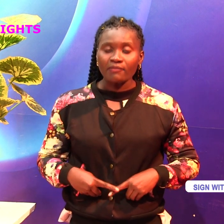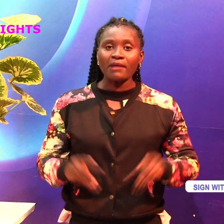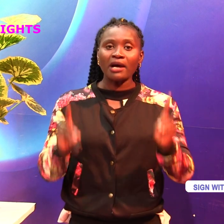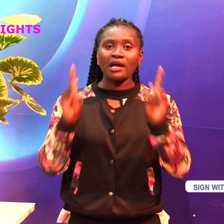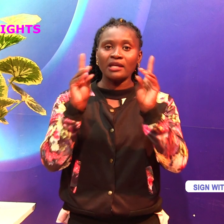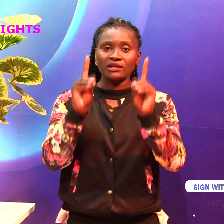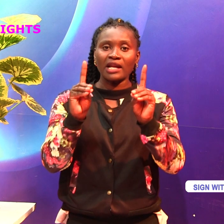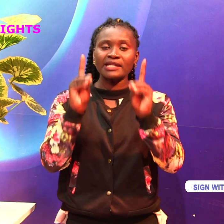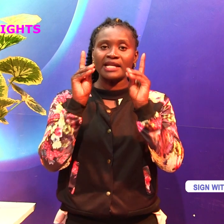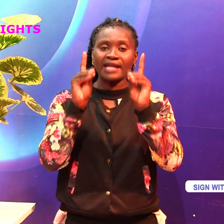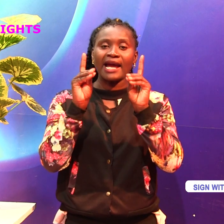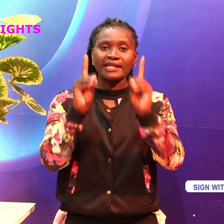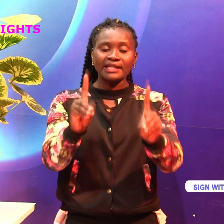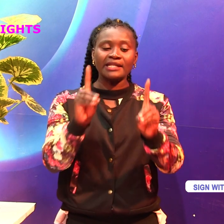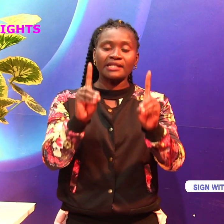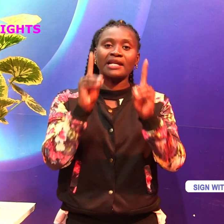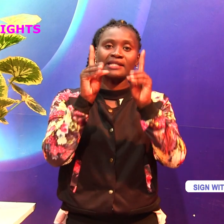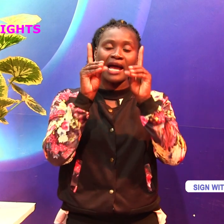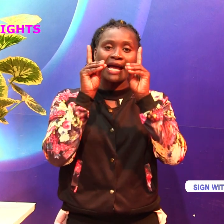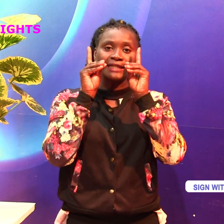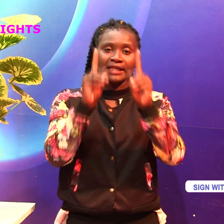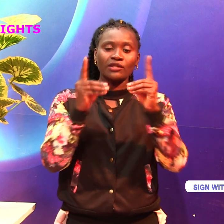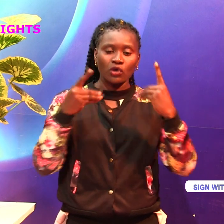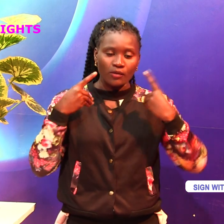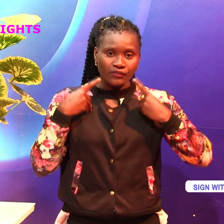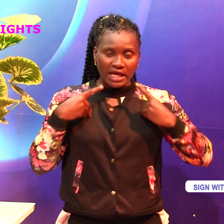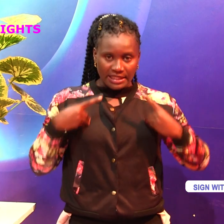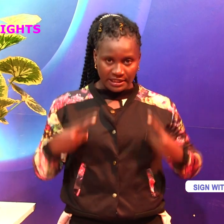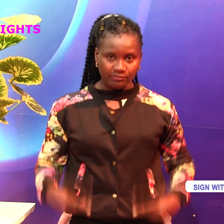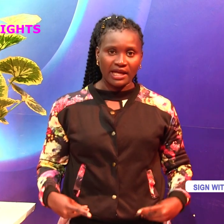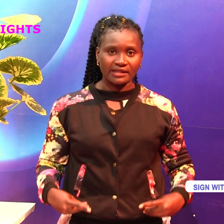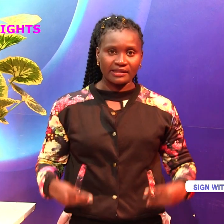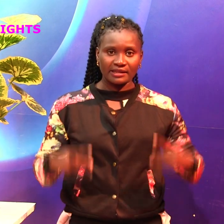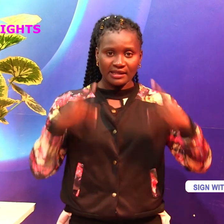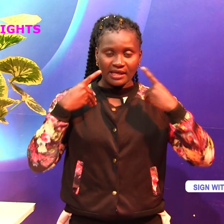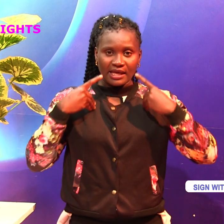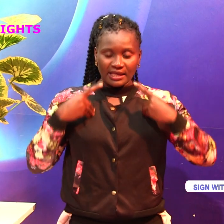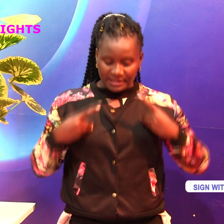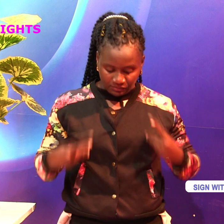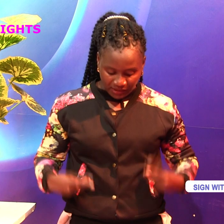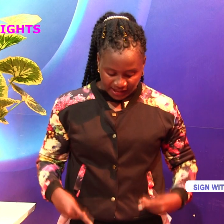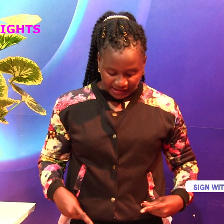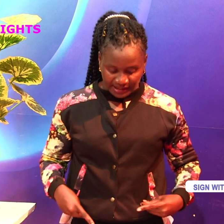Remember, initialize letter D. This is letter D. So depress, depress. And